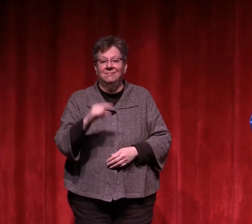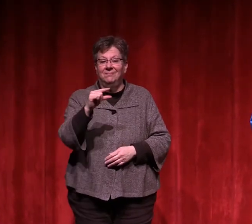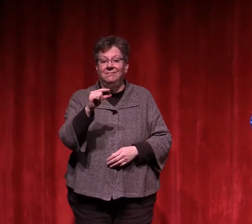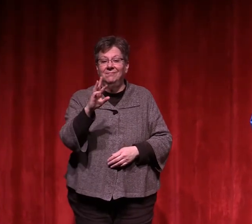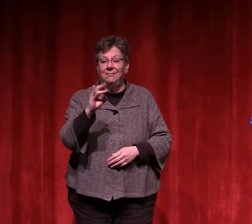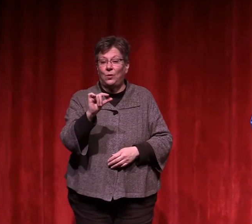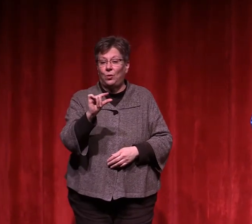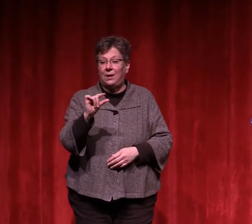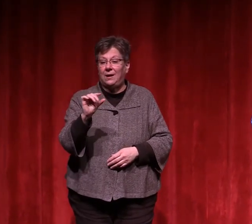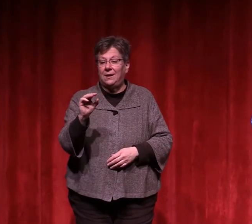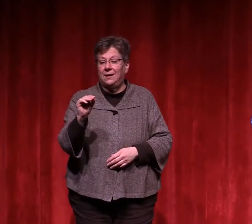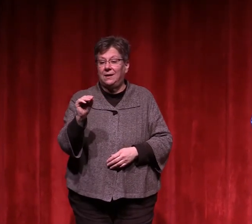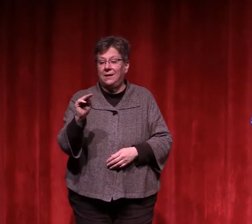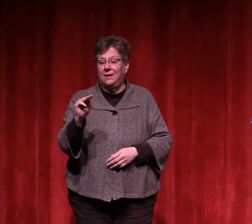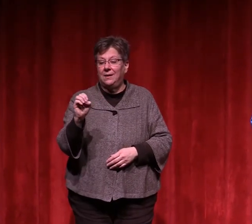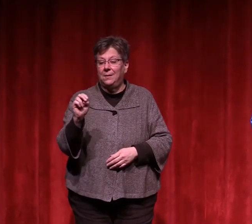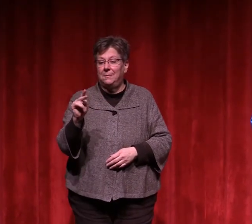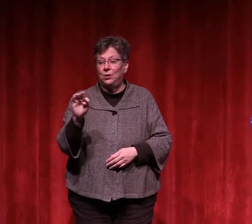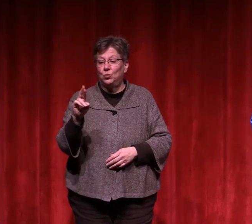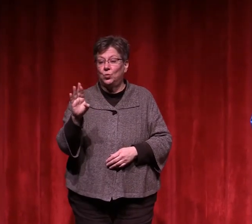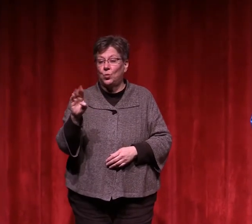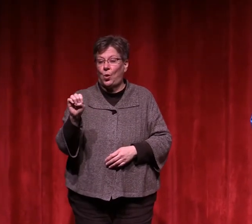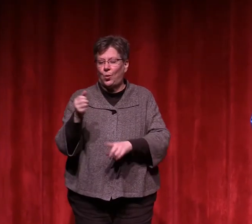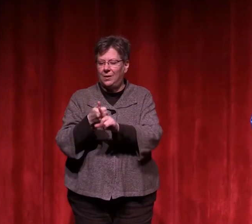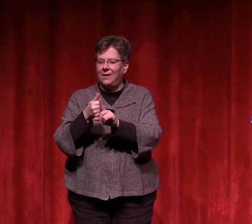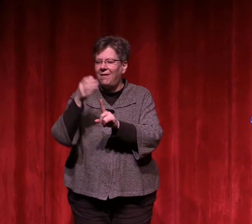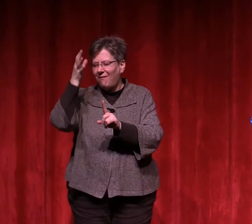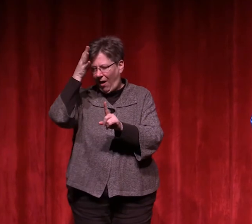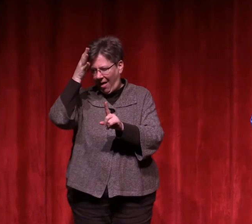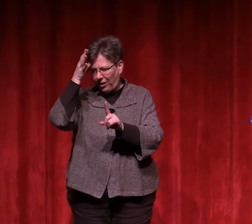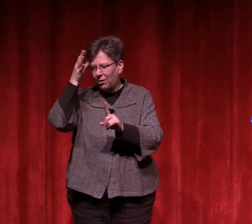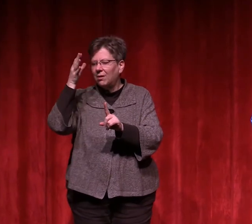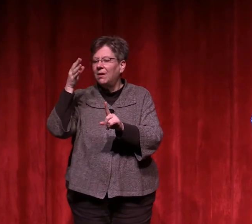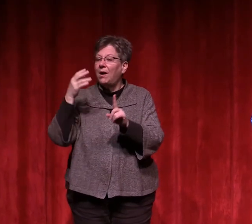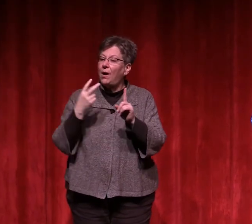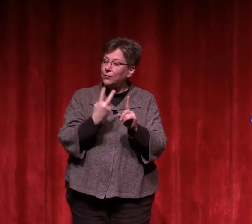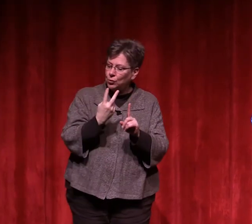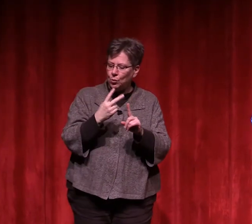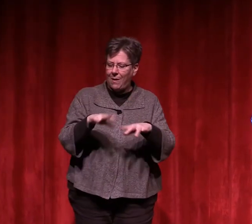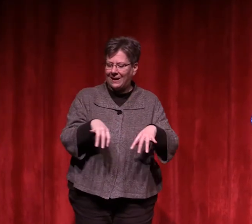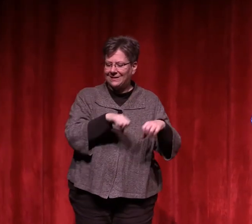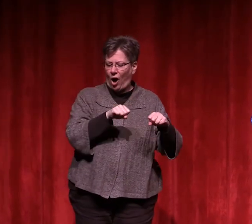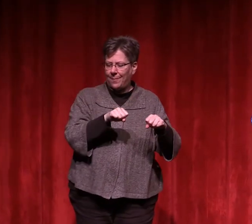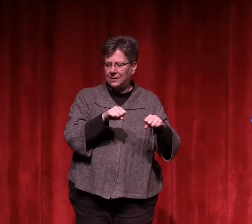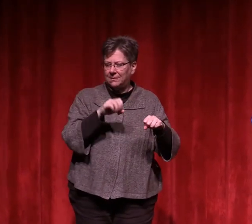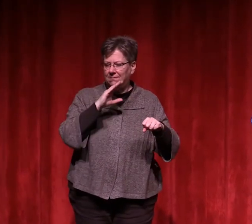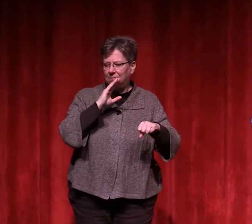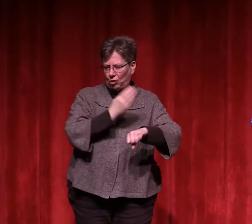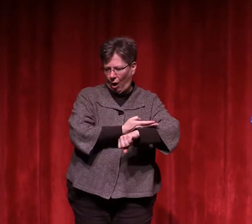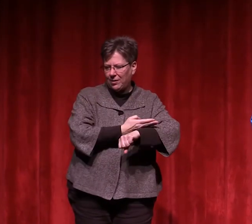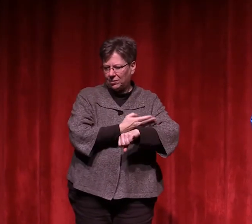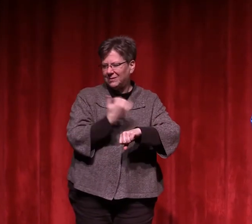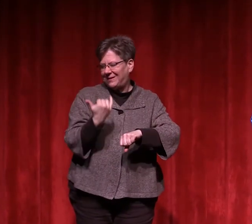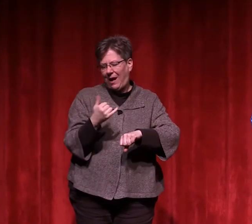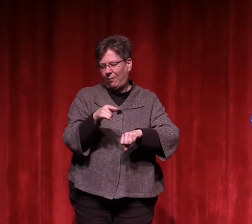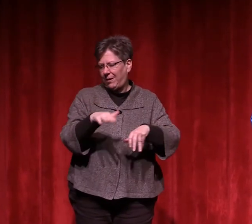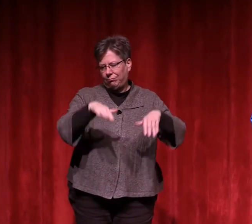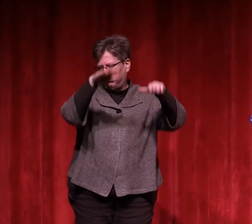Greg Monroe of Missoula is the father of 2 adopted daughters who are now adults with children of their